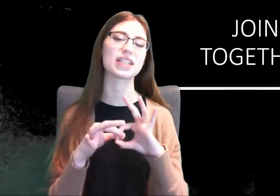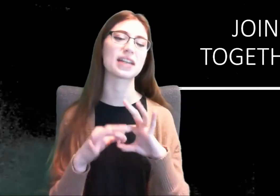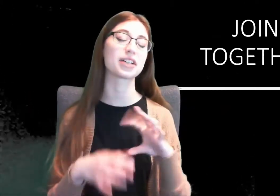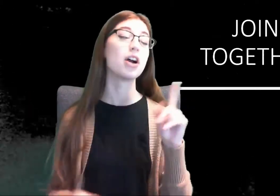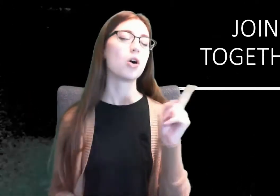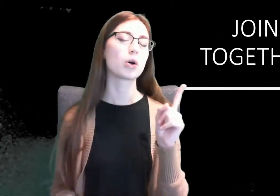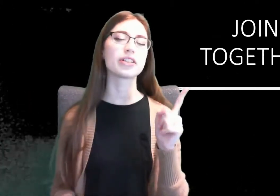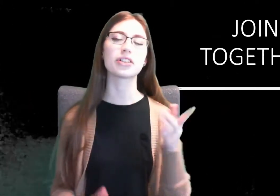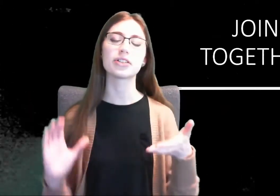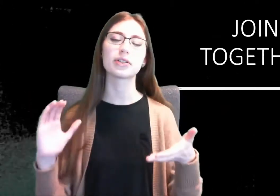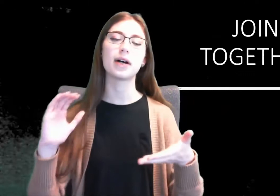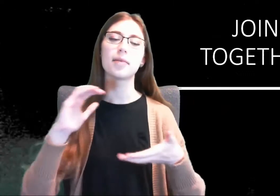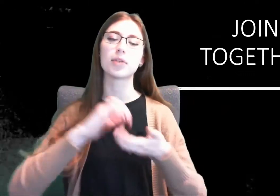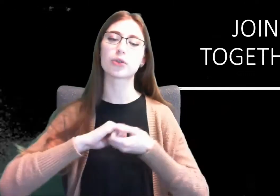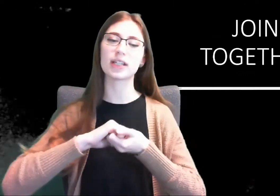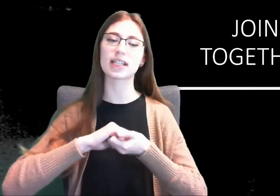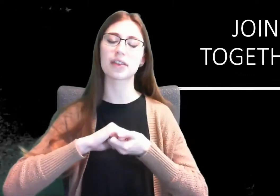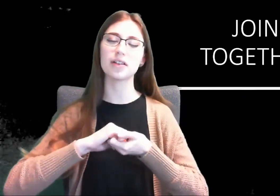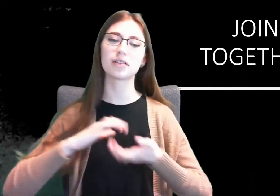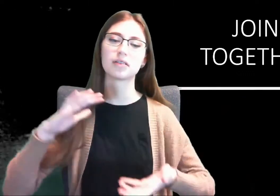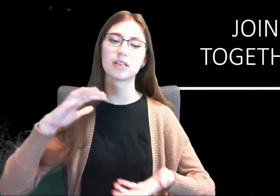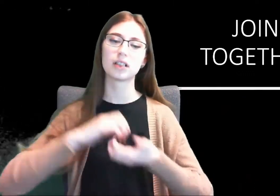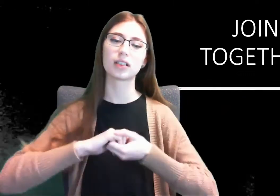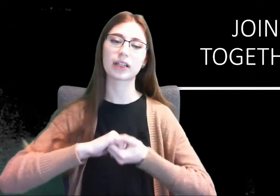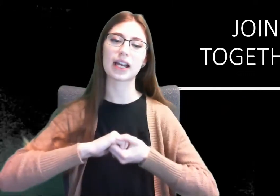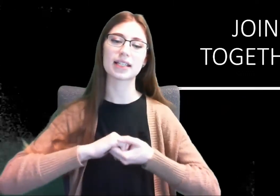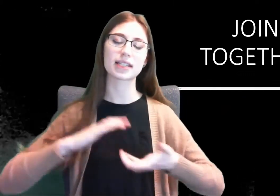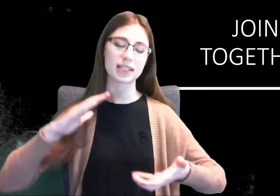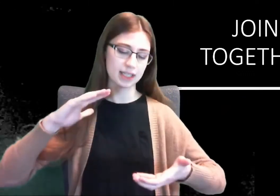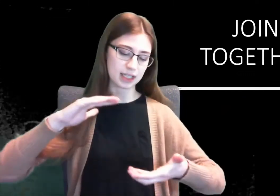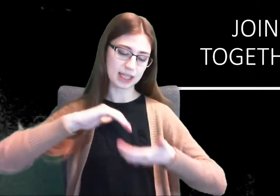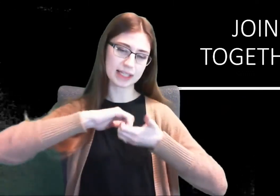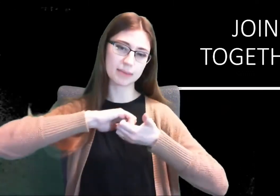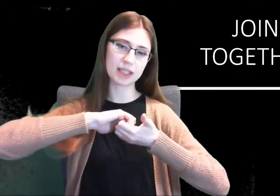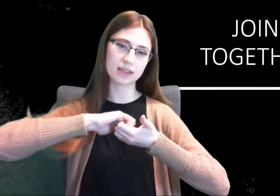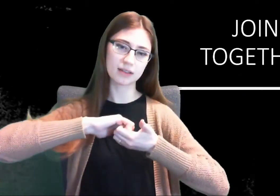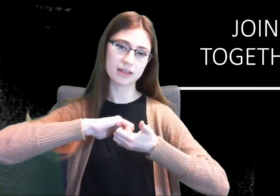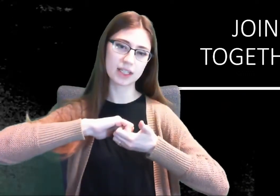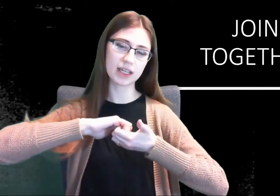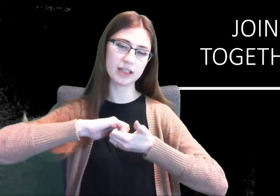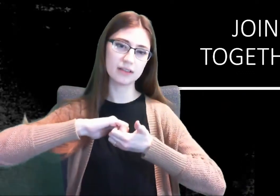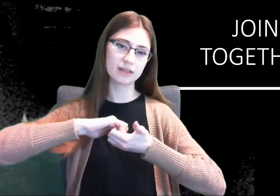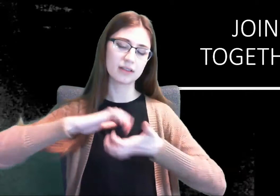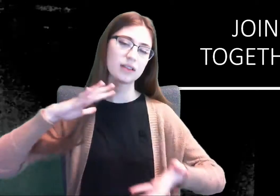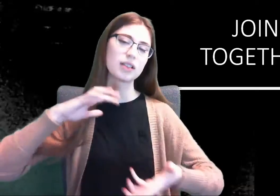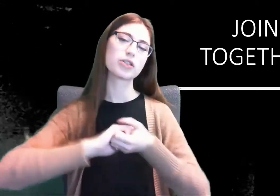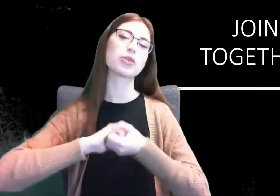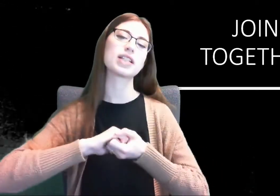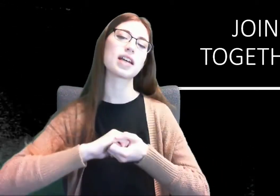together. Or there's also join together with your hands clasping together. Join together.